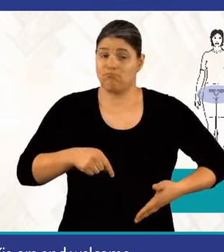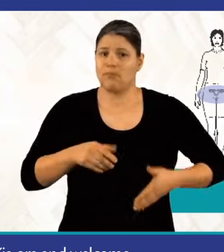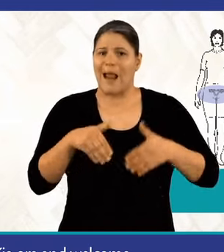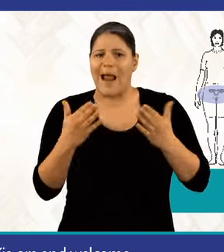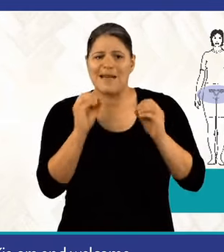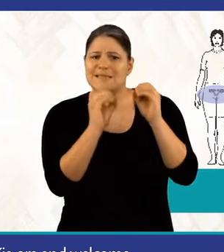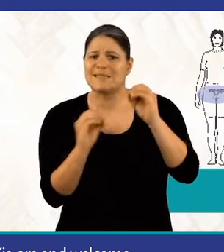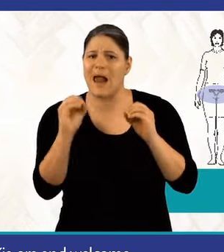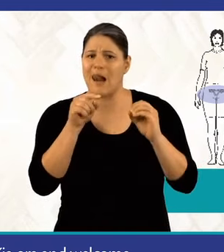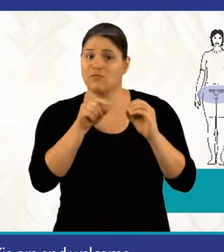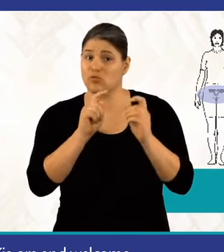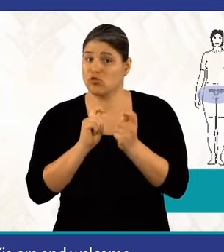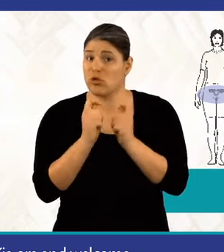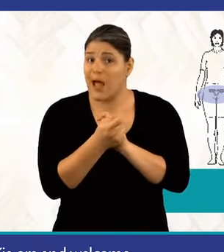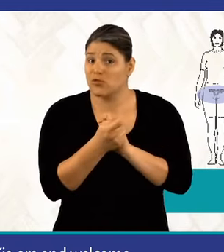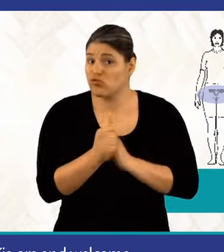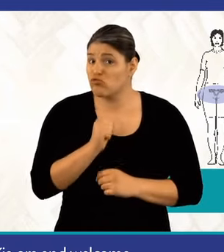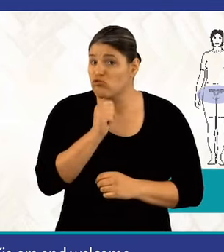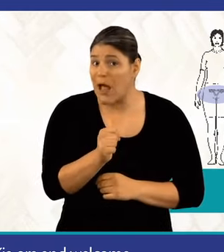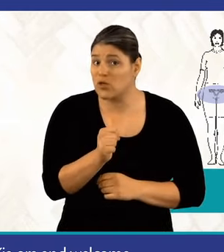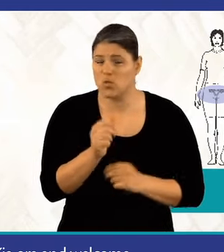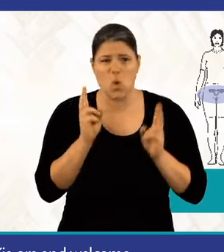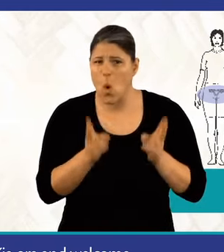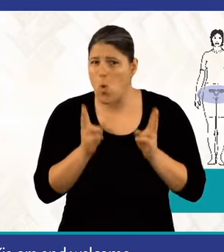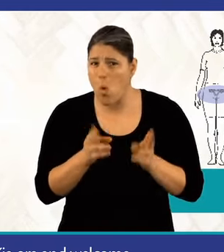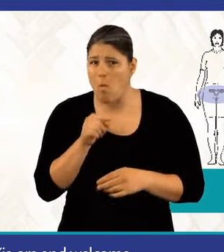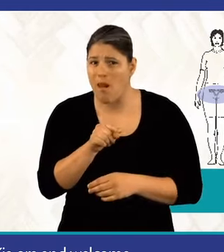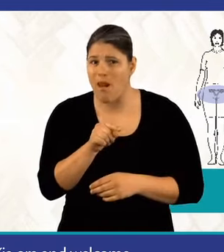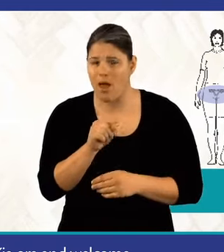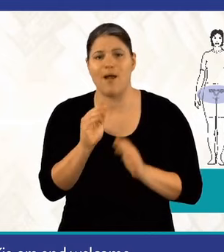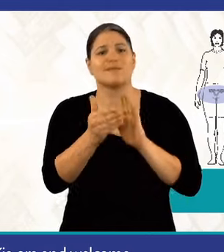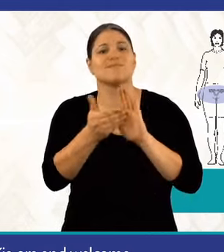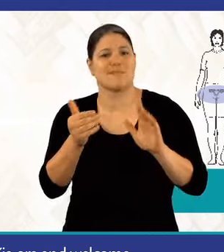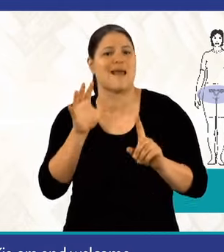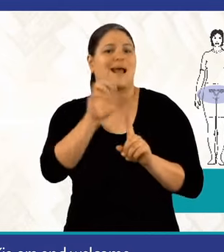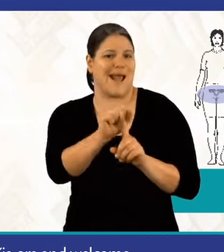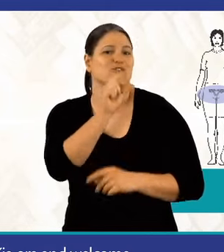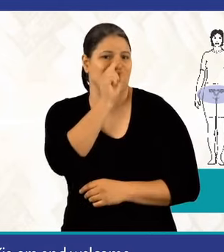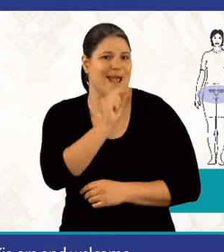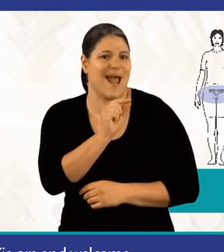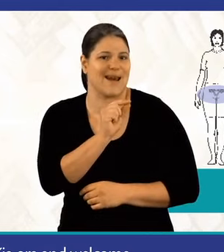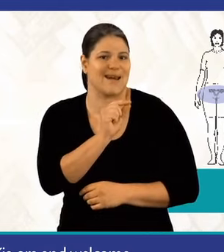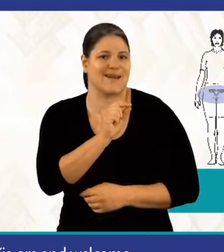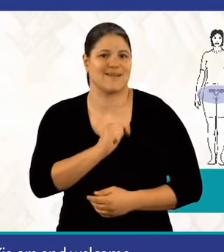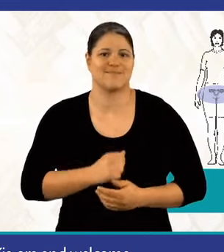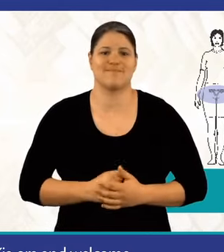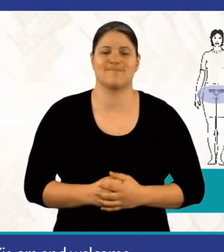A cervical smear test shows if there are abnormal changes in cells on the surface of the cervix.